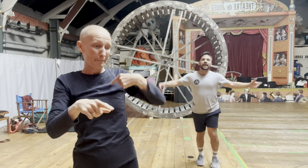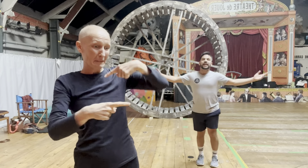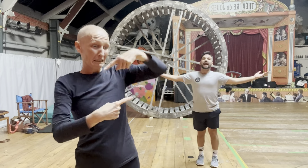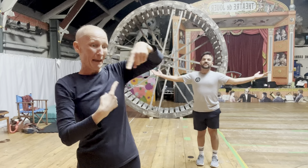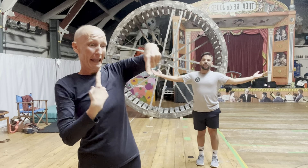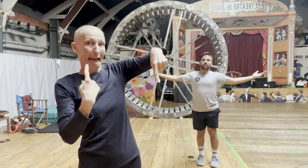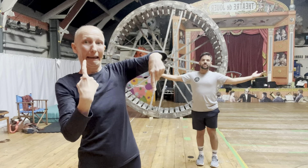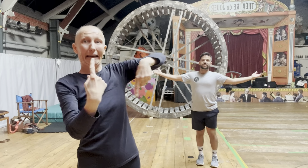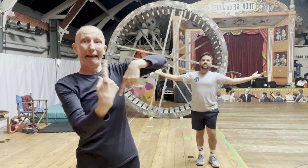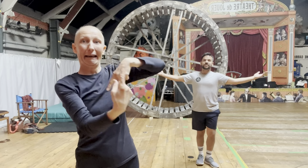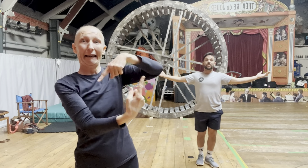Like so.